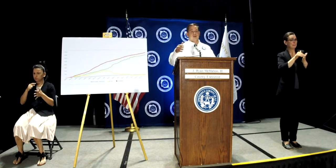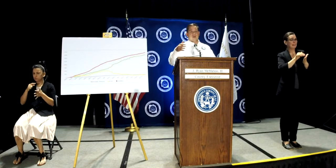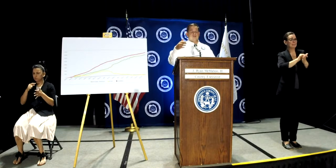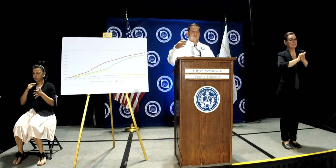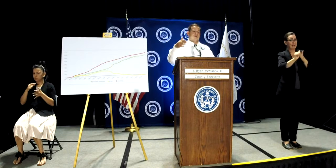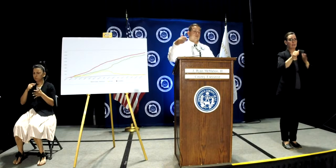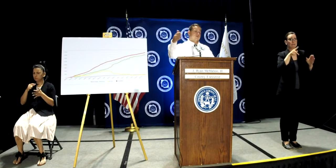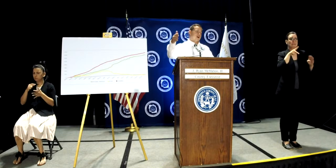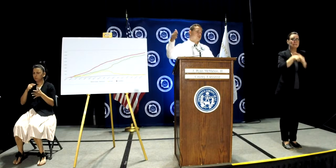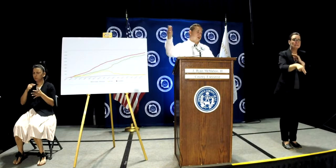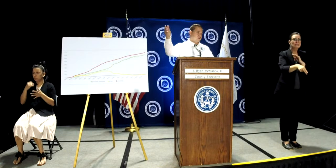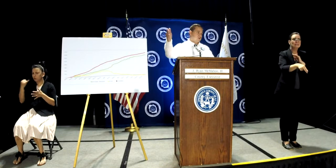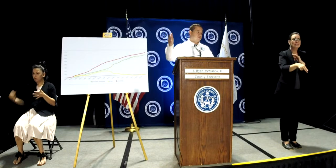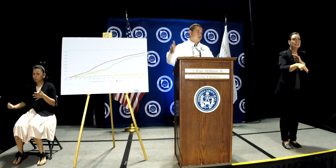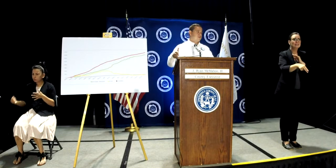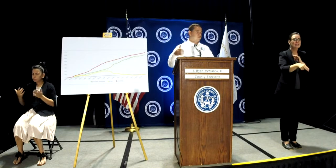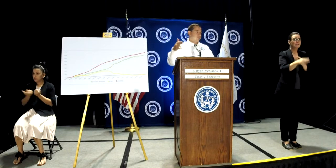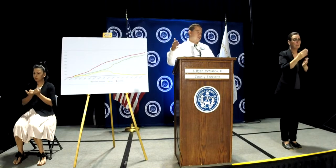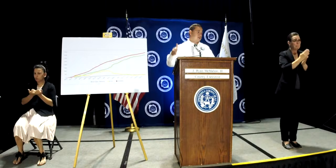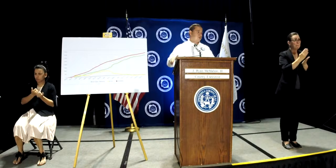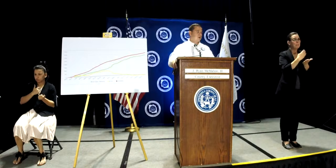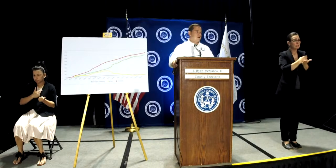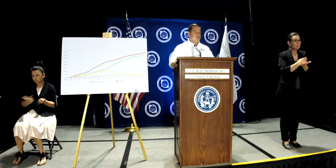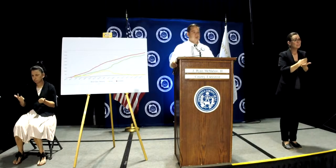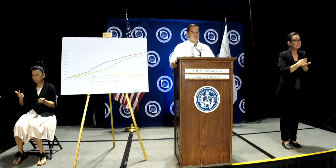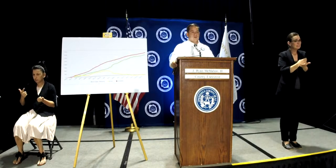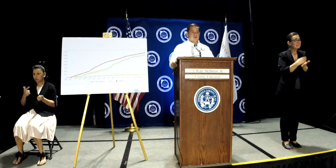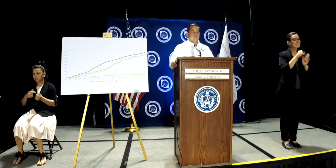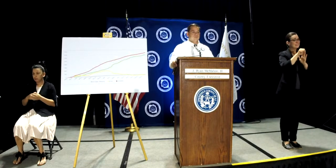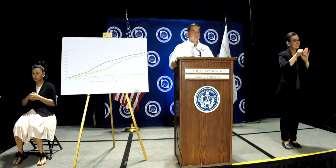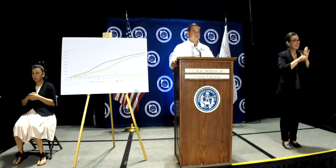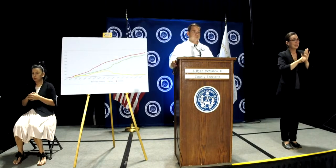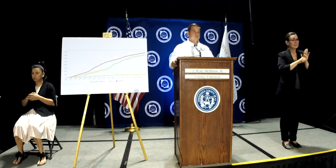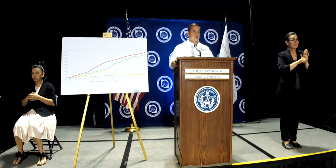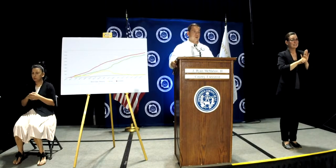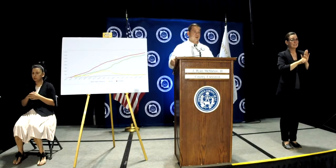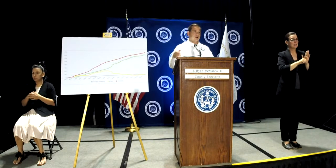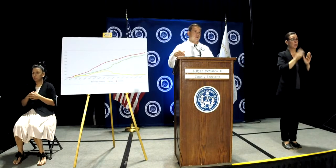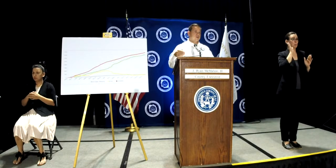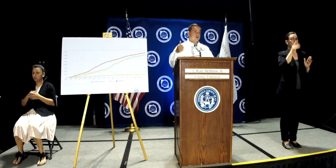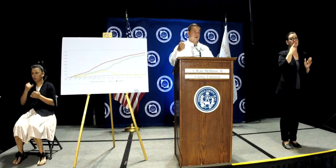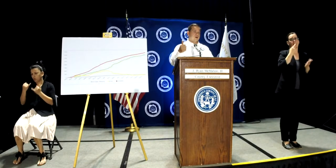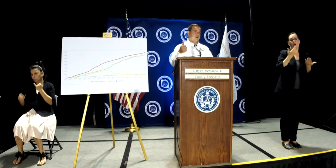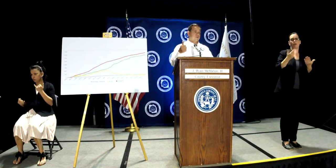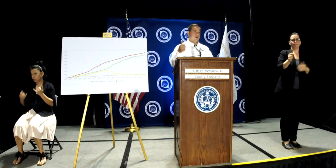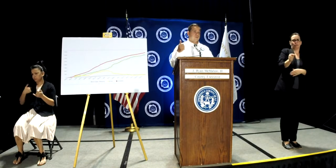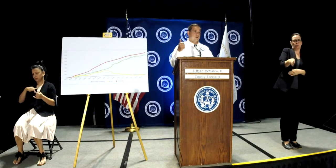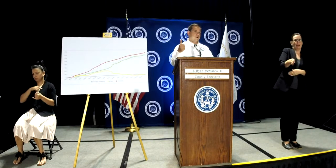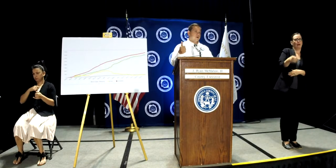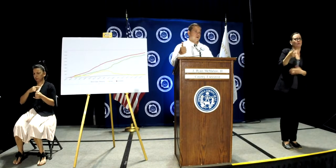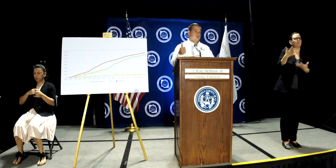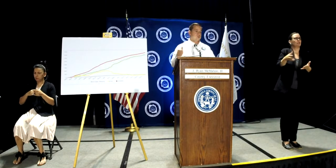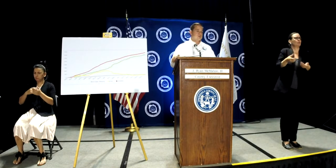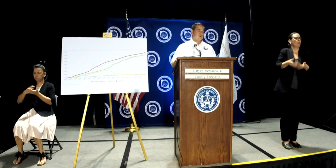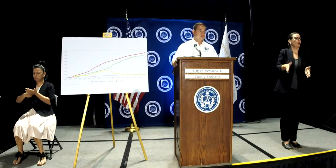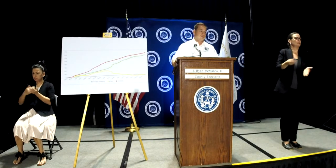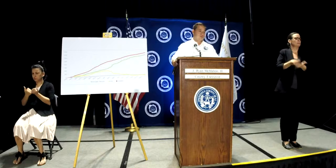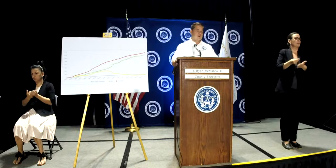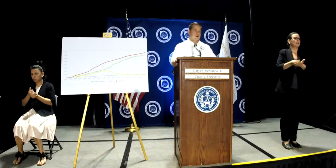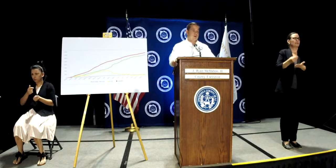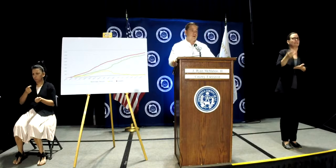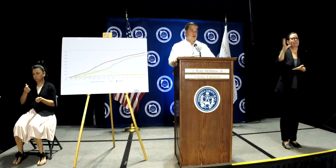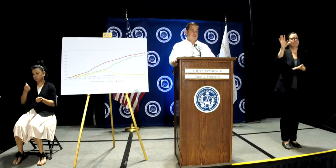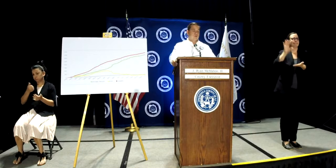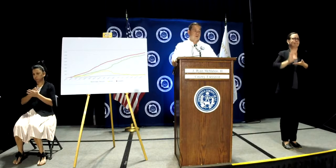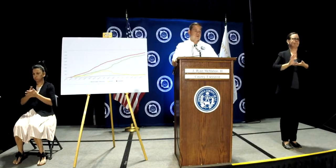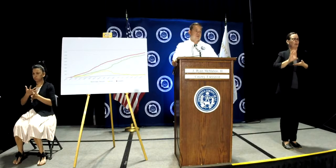say it's because we've lost revenue and the feds haven't billed us out. Okay, well, you're cutting us, you're cutting our health department, you're cutting our social services, you're